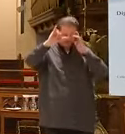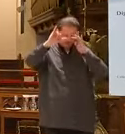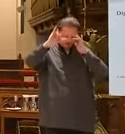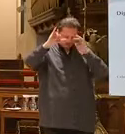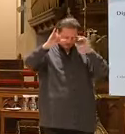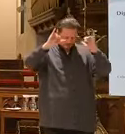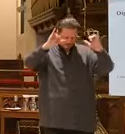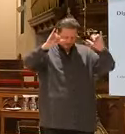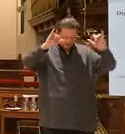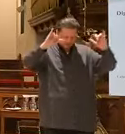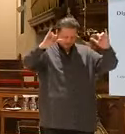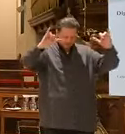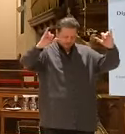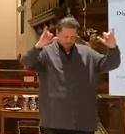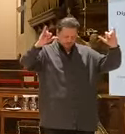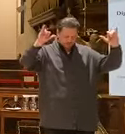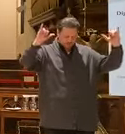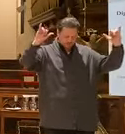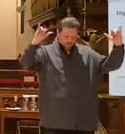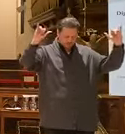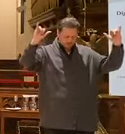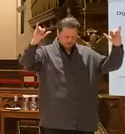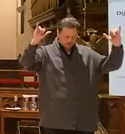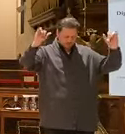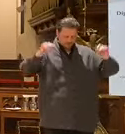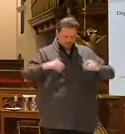forever and ever.